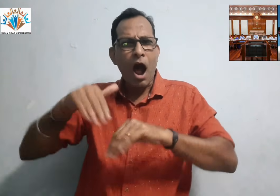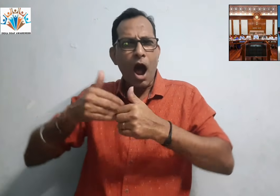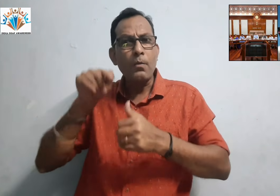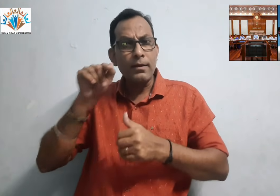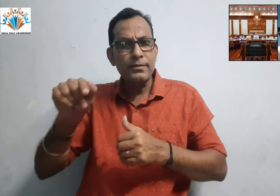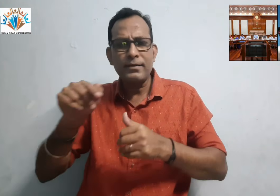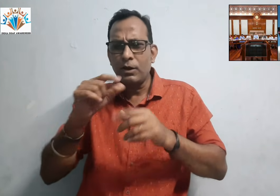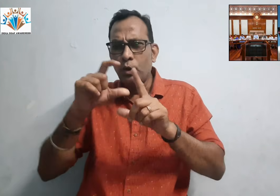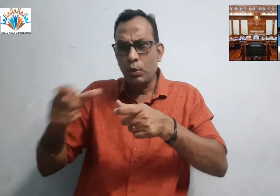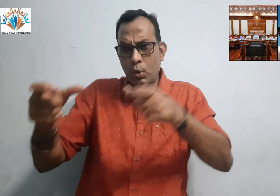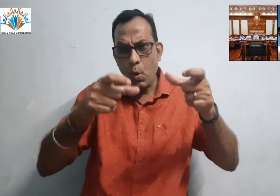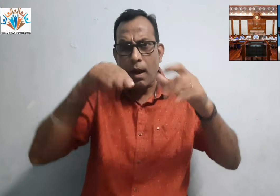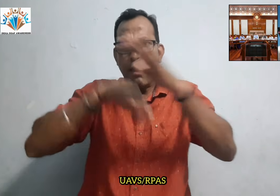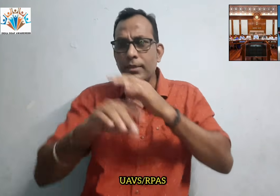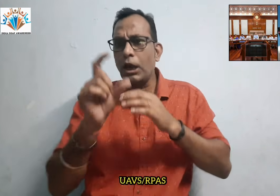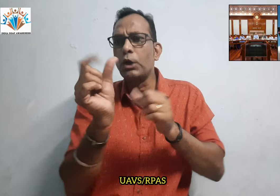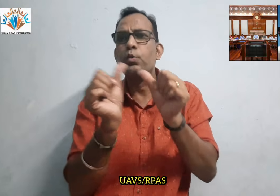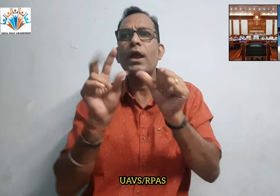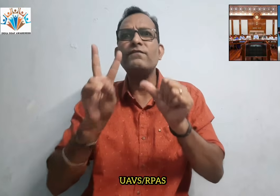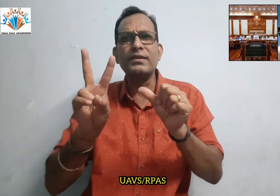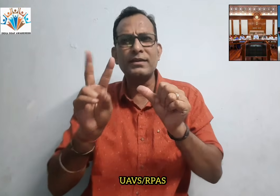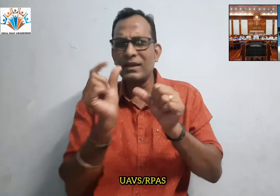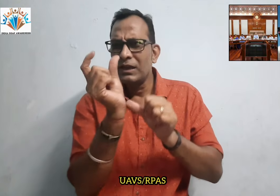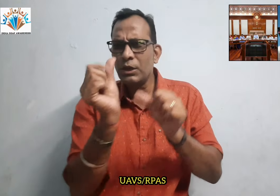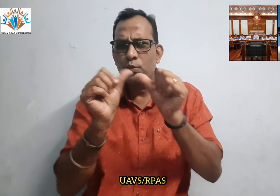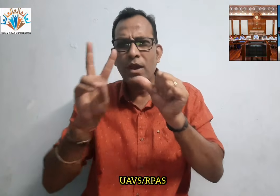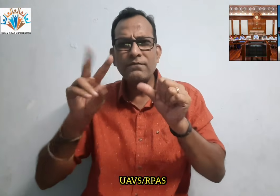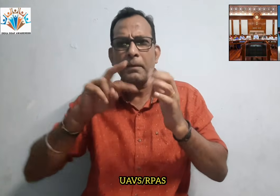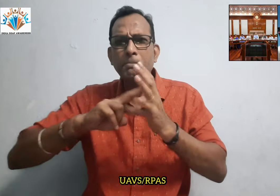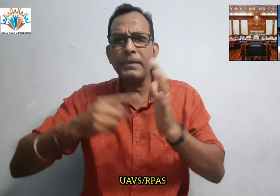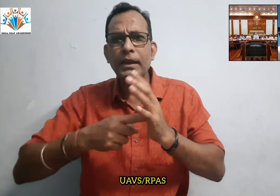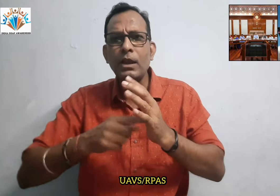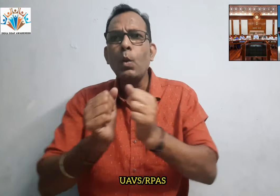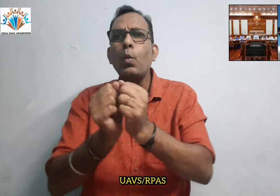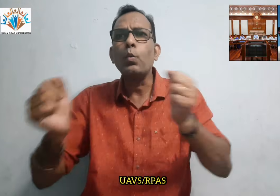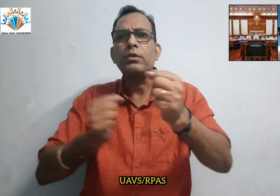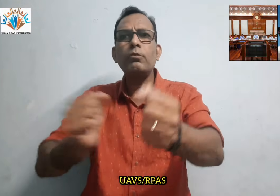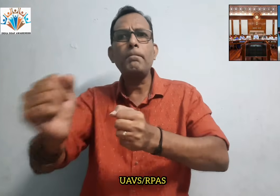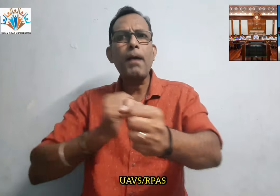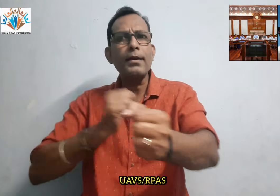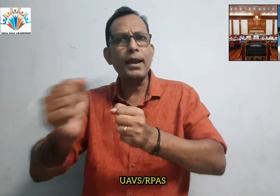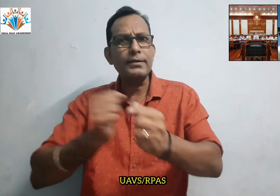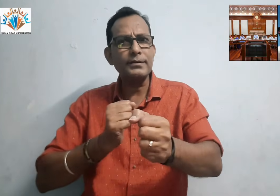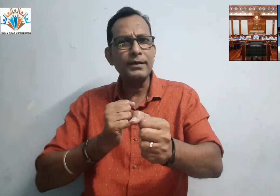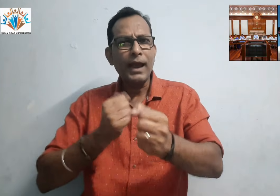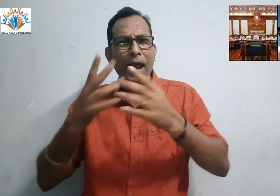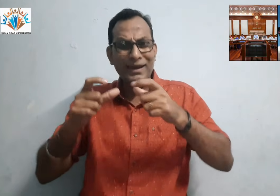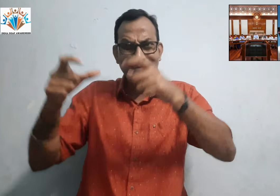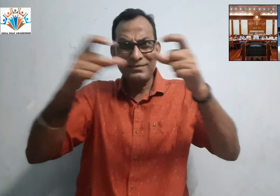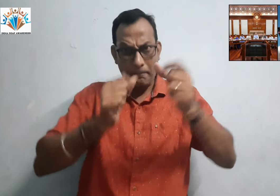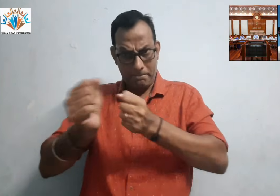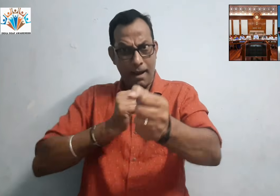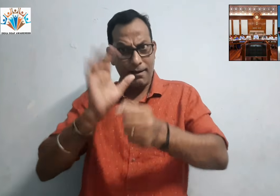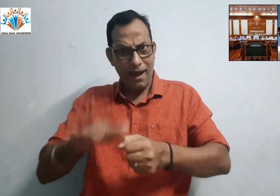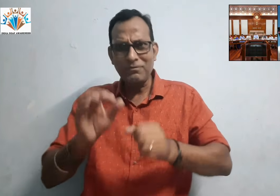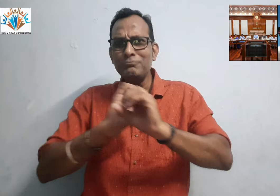How grown up and UAV, unique without pilot, and pilot up,